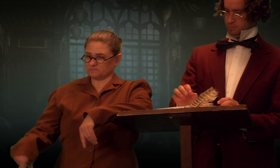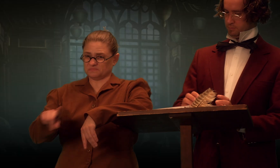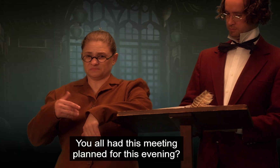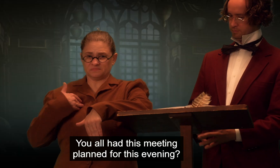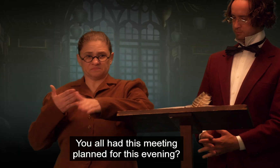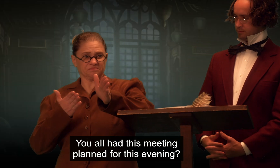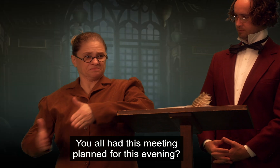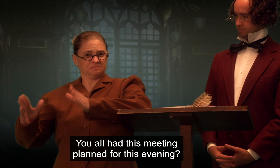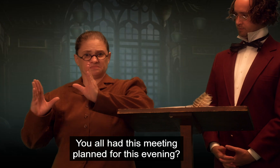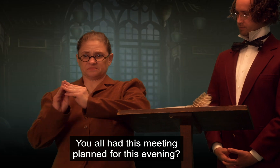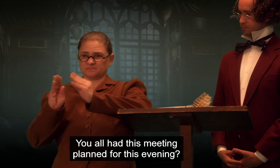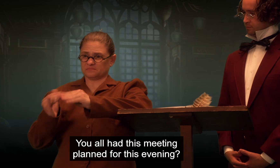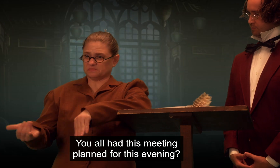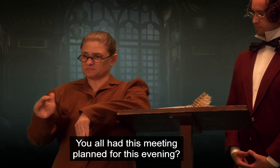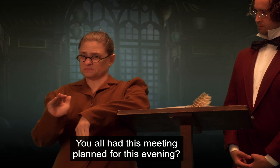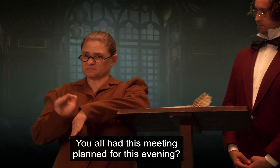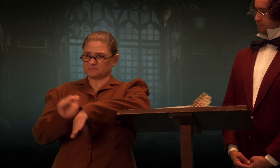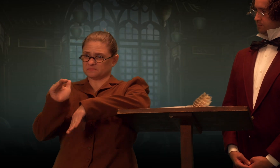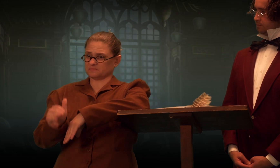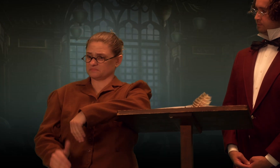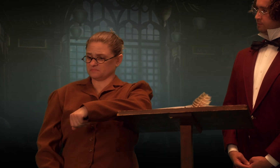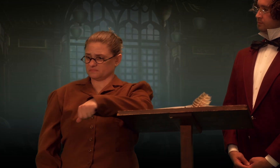You all had this meeting planned for this evening?